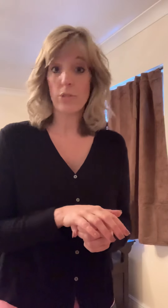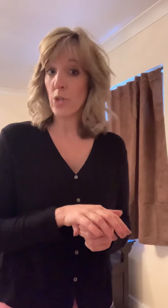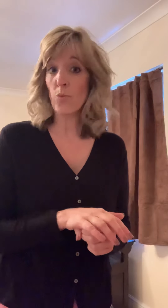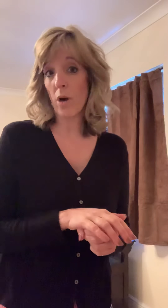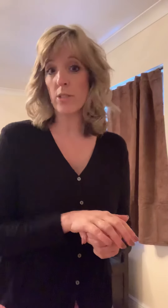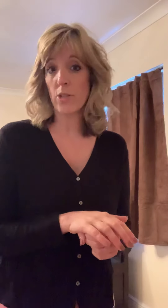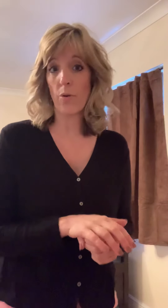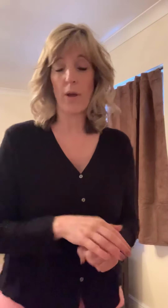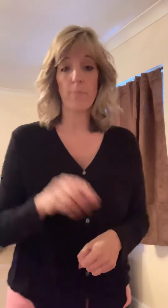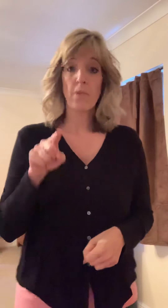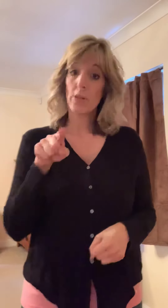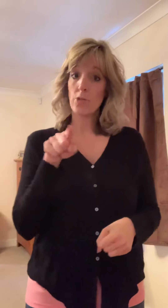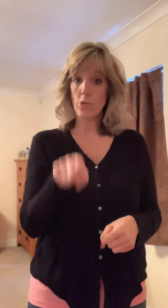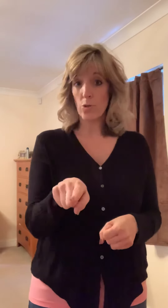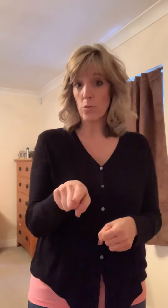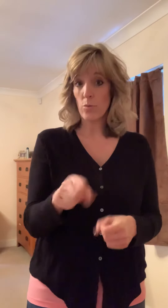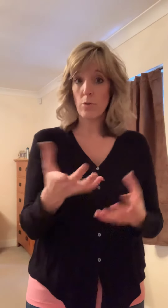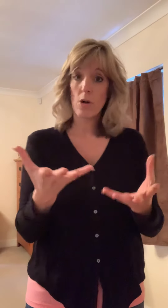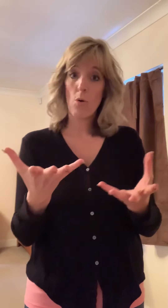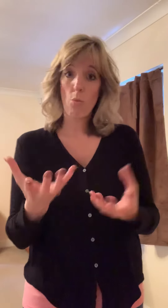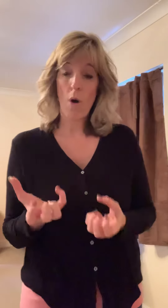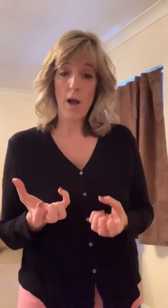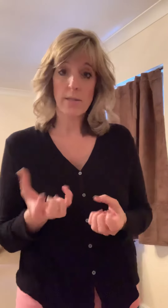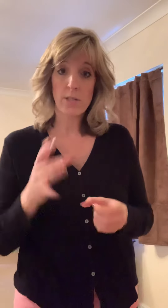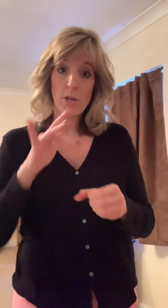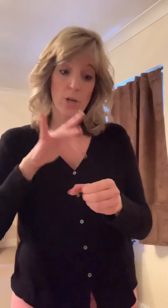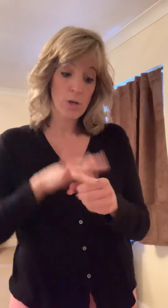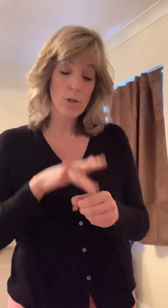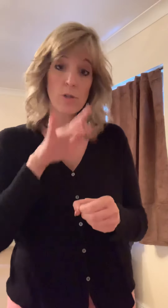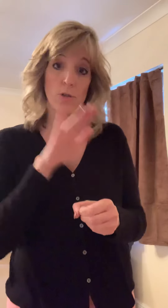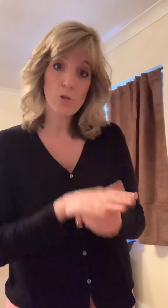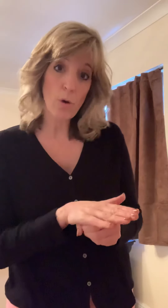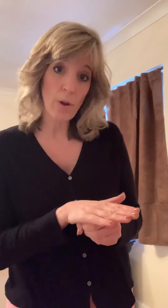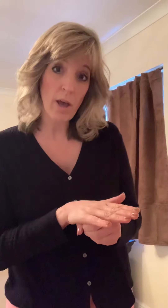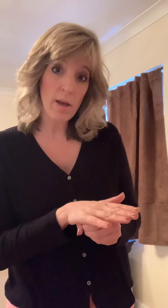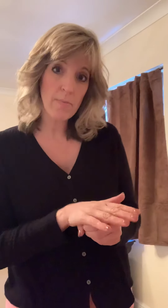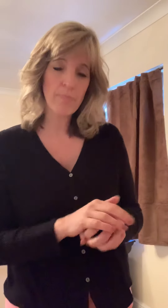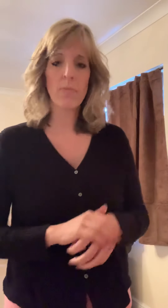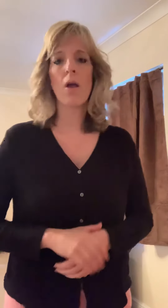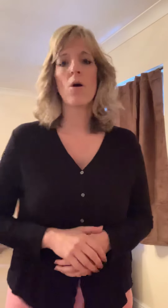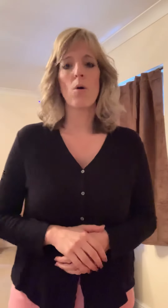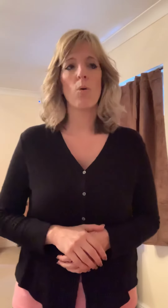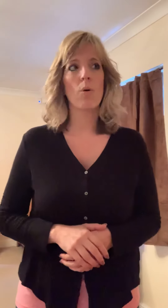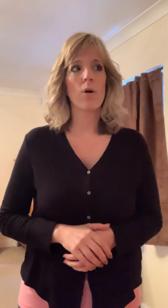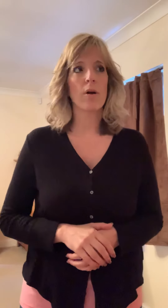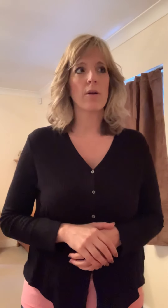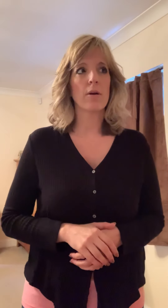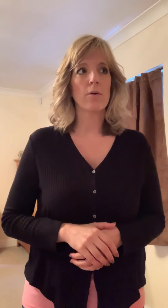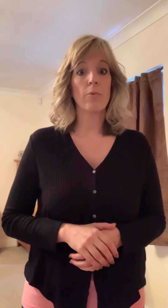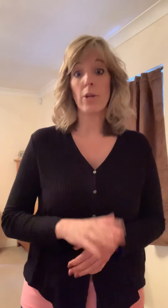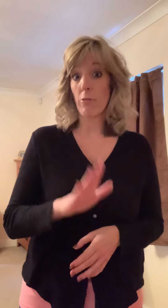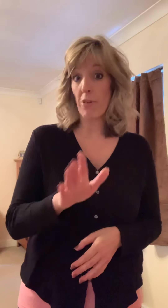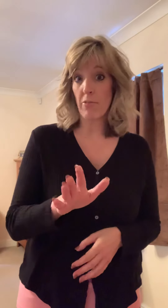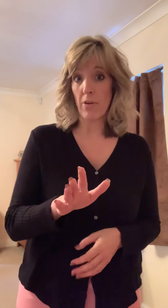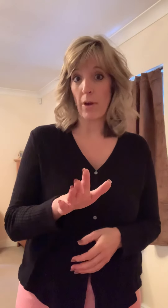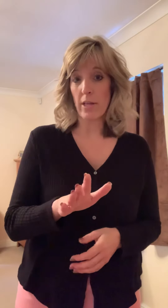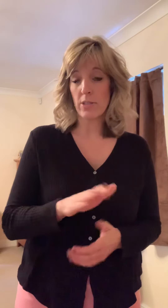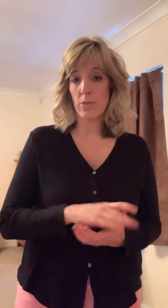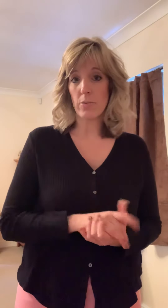you want soda? Do you want soda? Or we know favorite, right? So you could say,